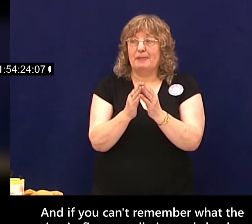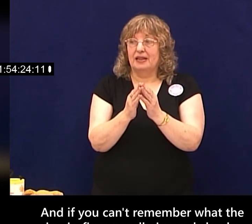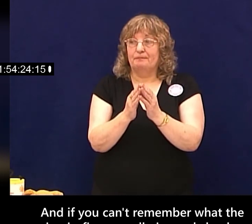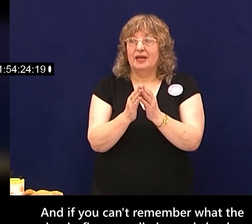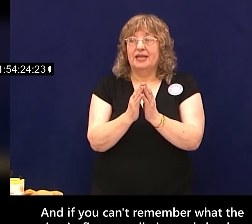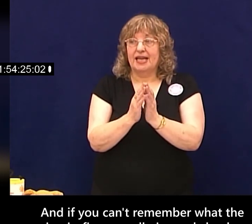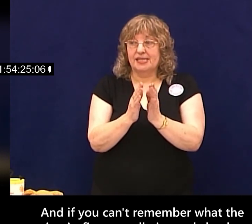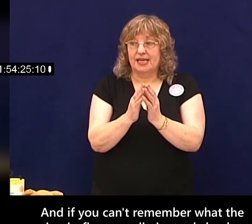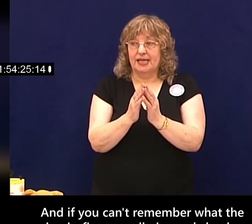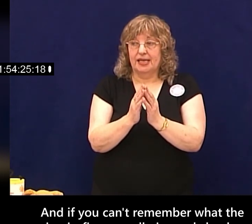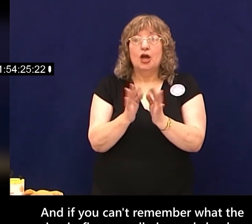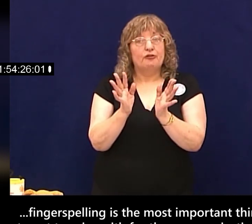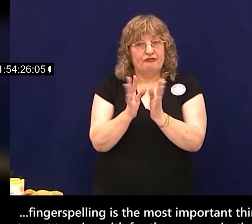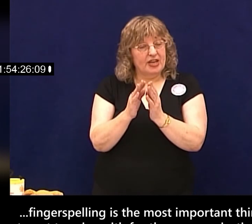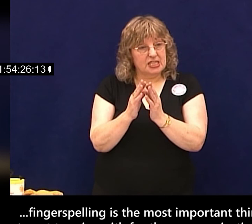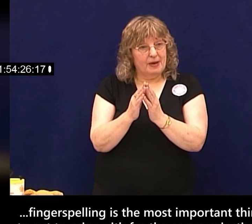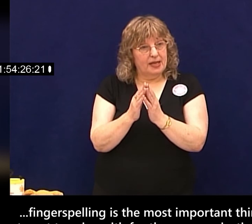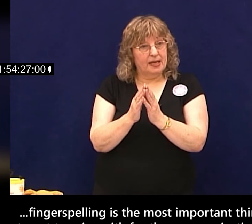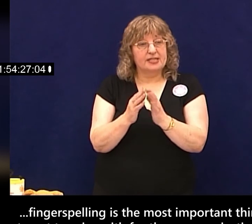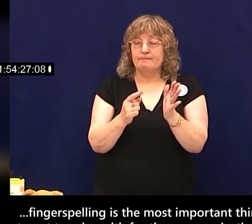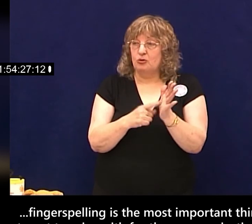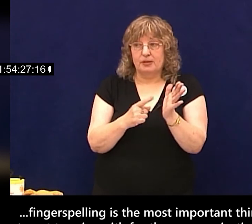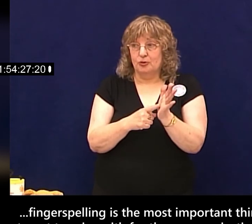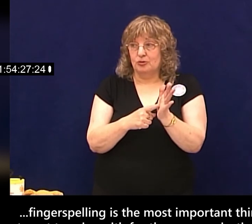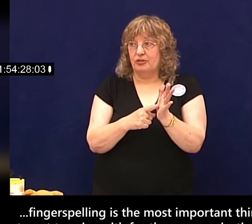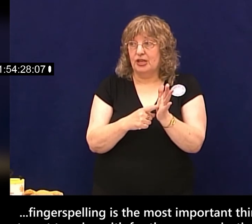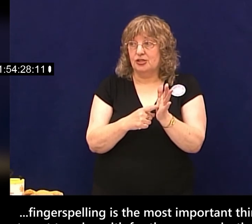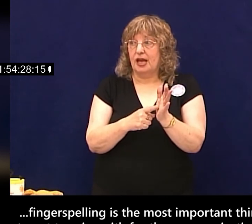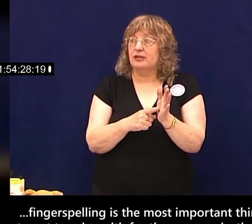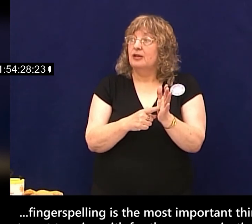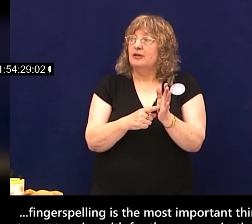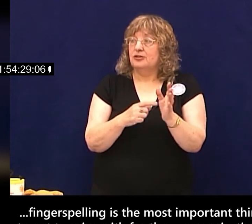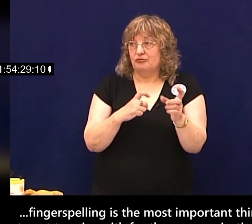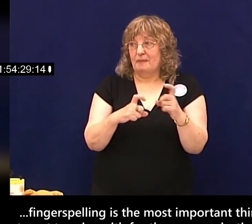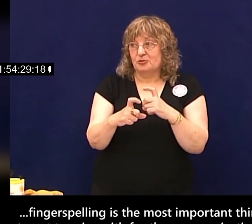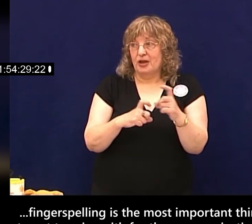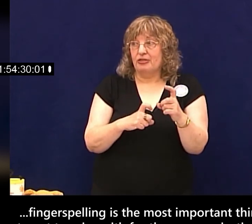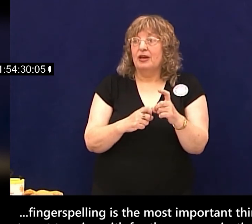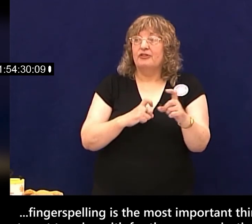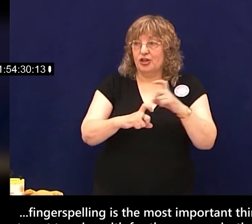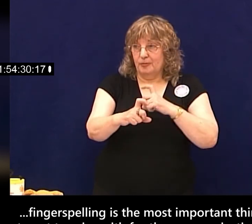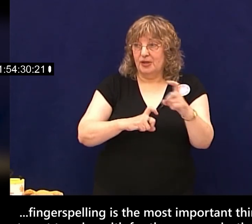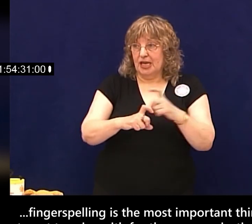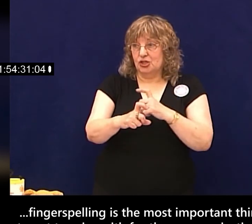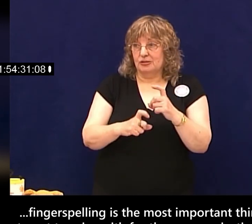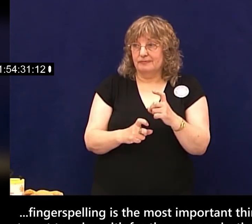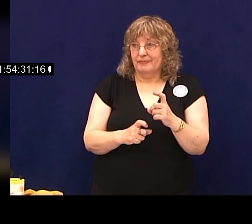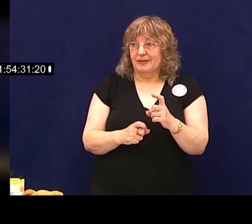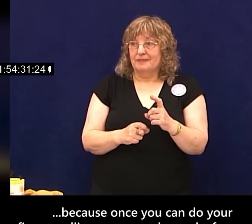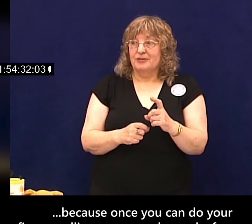spell nice and clearly. Your finger spelling is the most important thing to get to grips with for the communication. Because